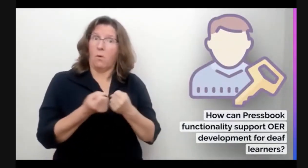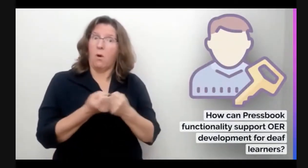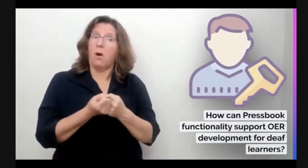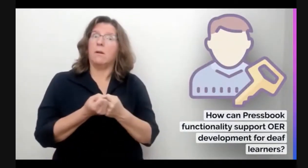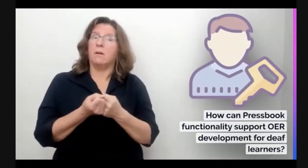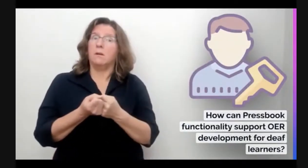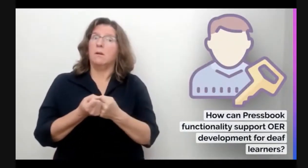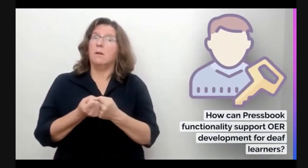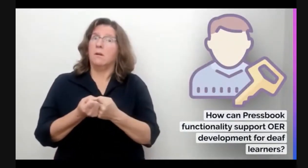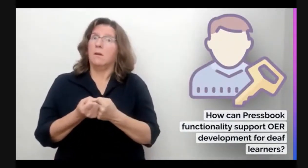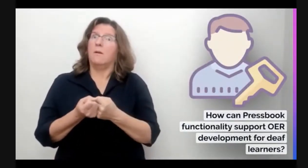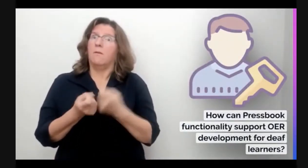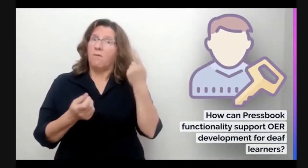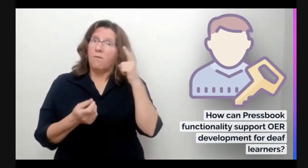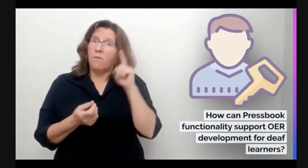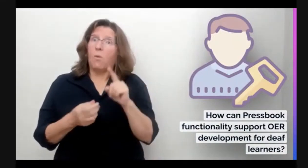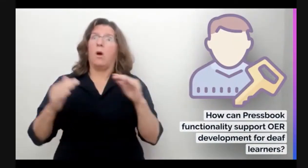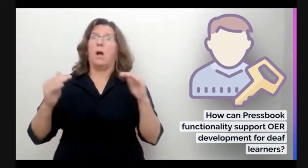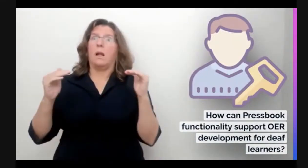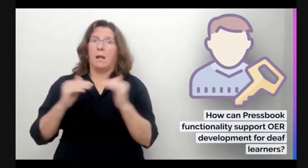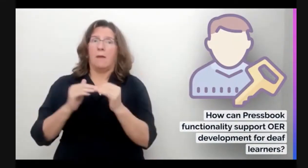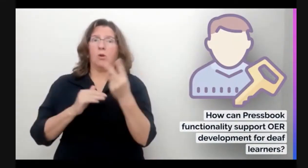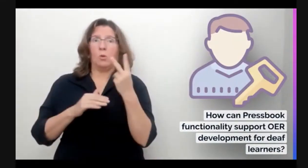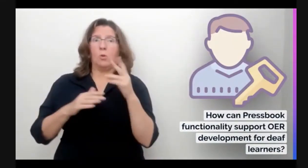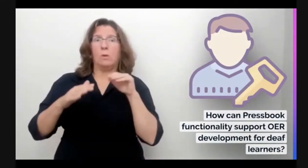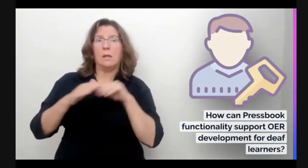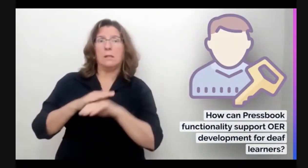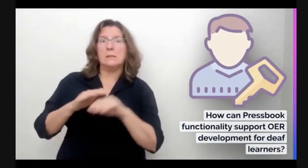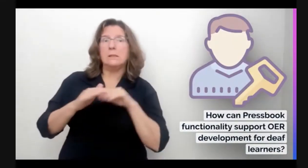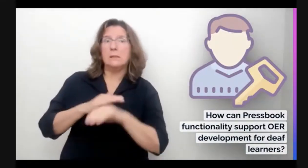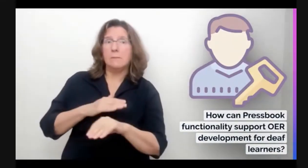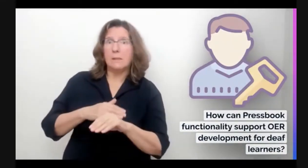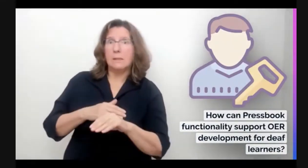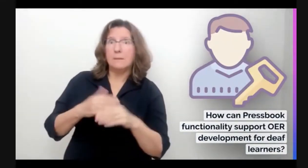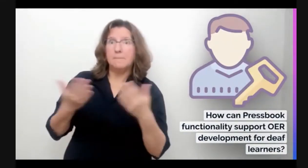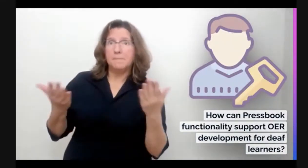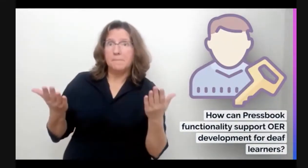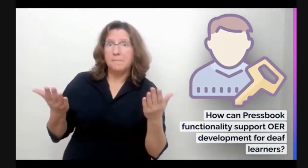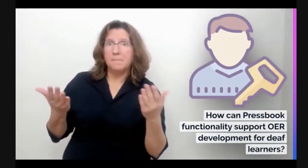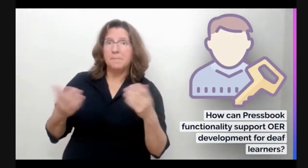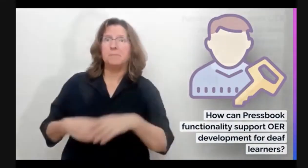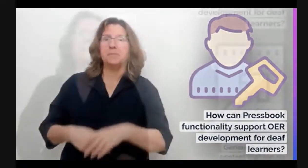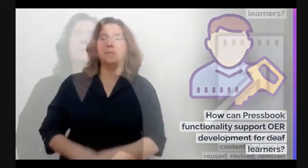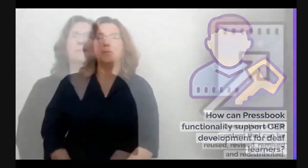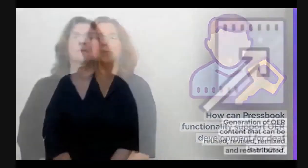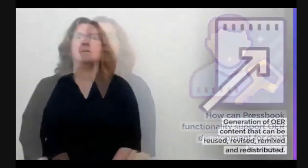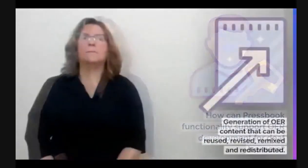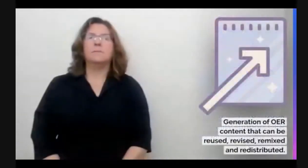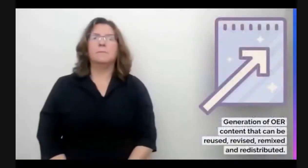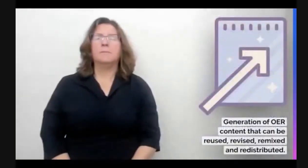So back to our initial question. Does PressBooks support Level 2 accessibility?